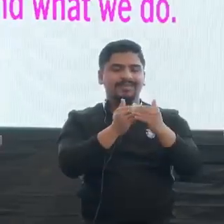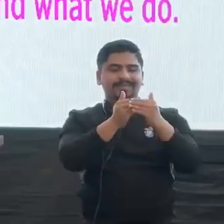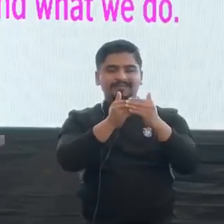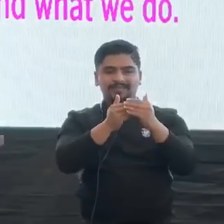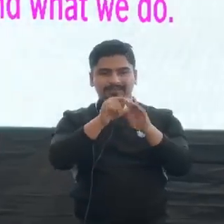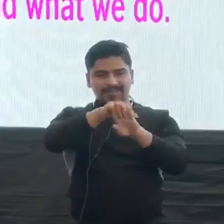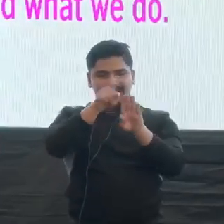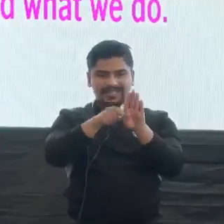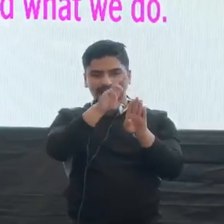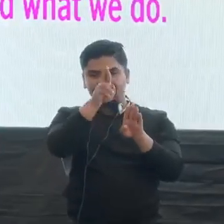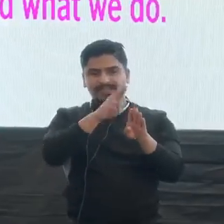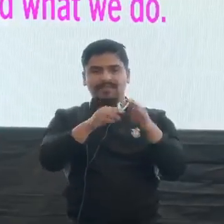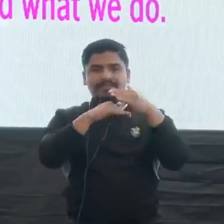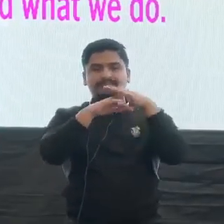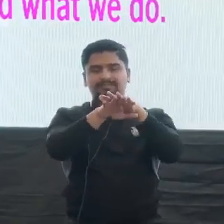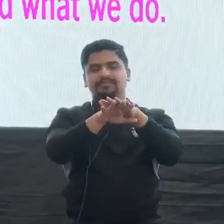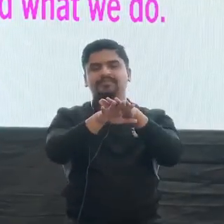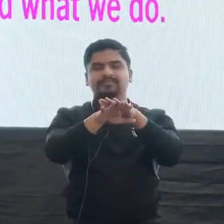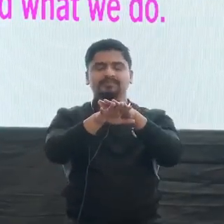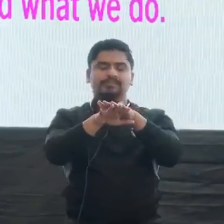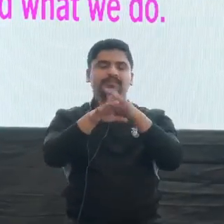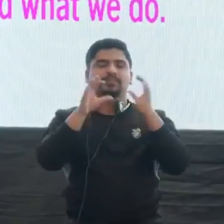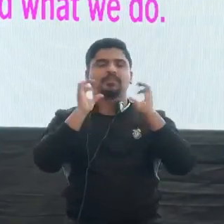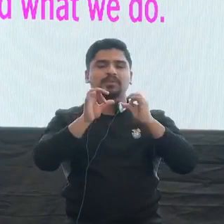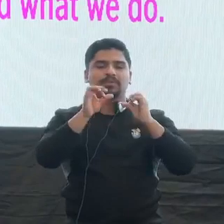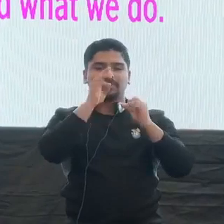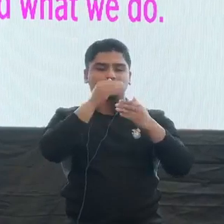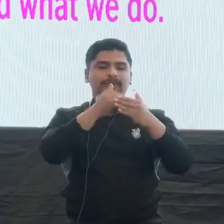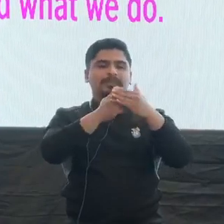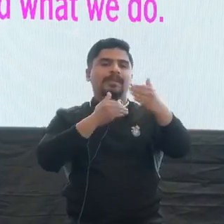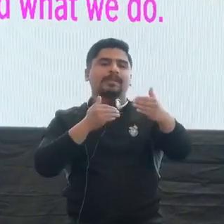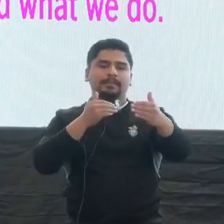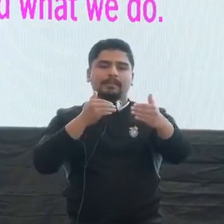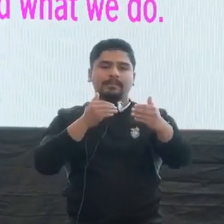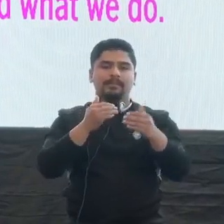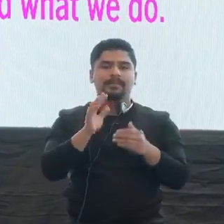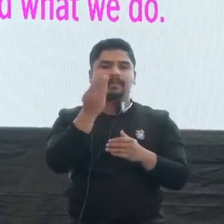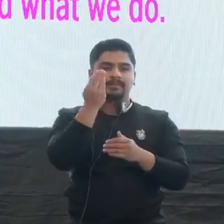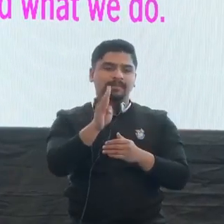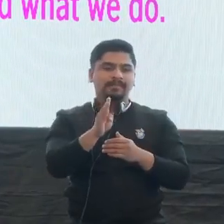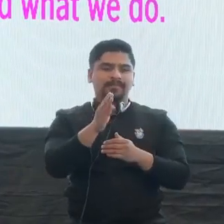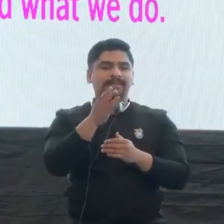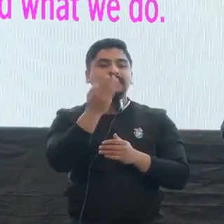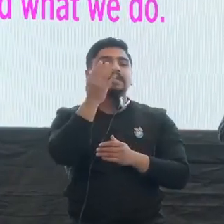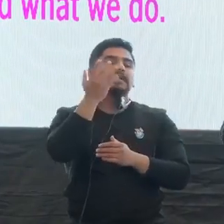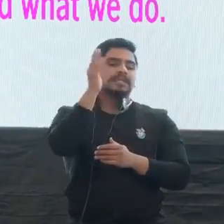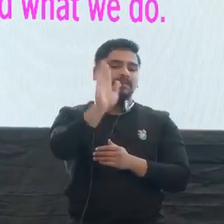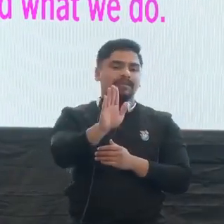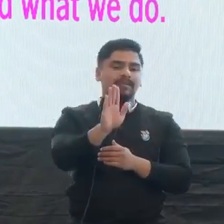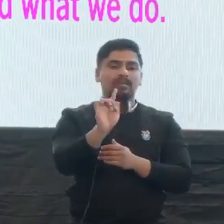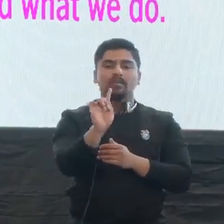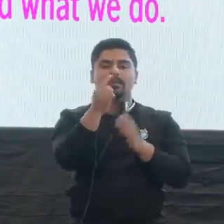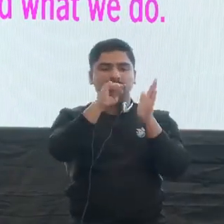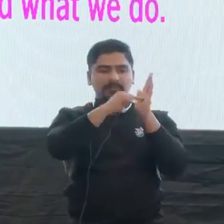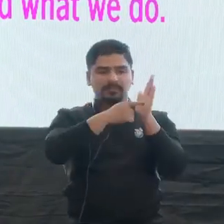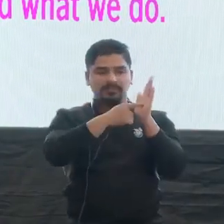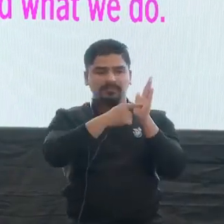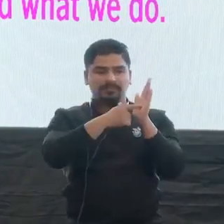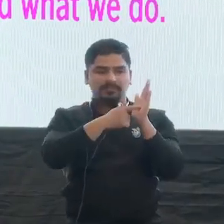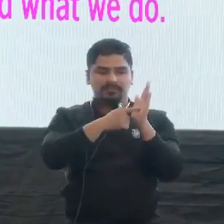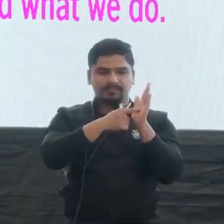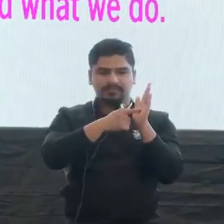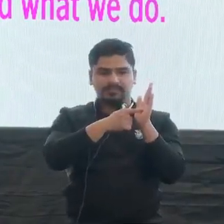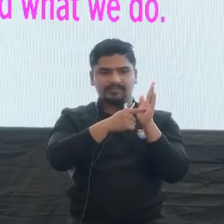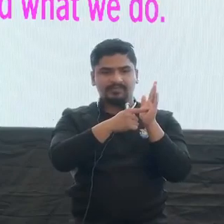policies and inclusion in real practice. This is the focus of this symposium. So first point is lack of